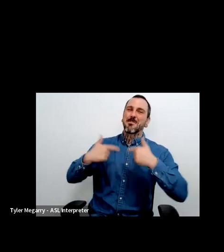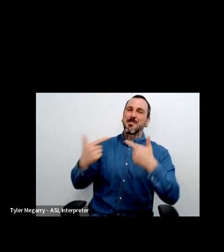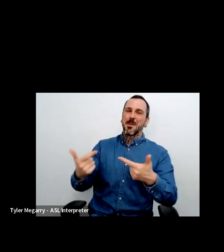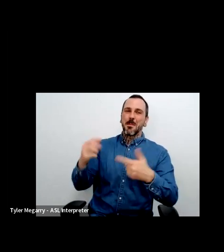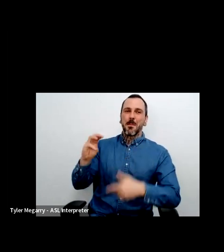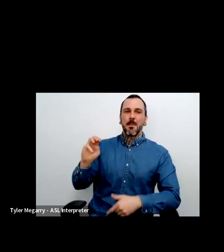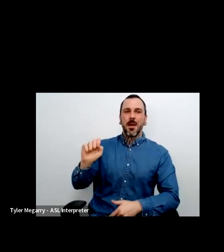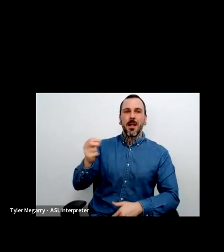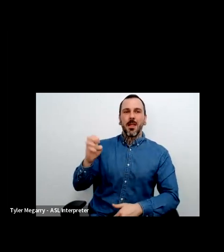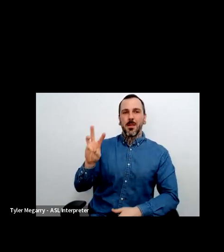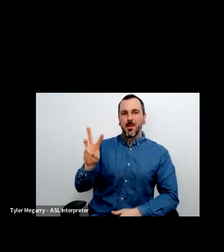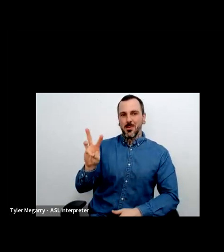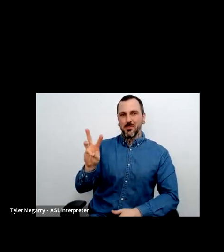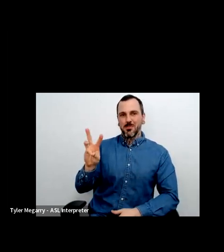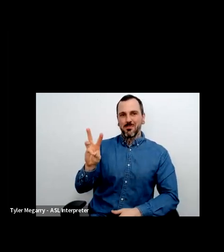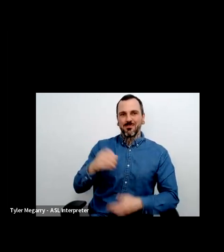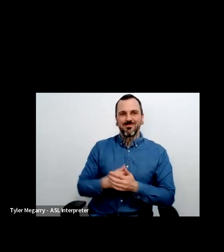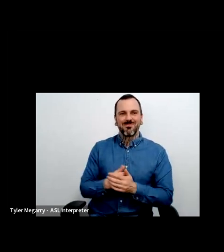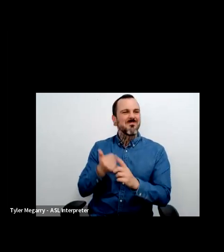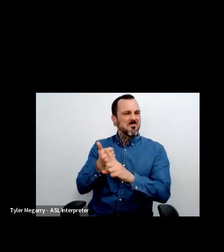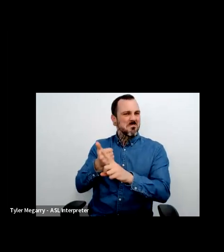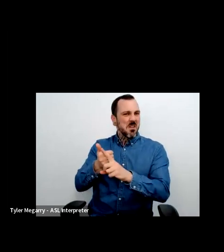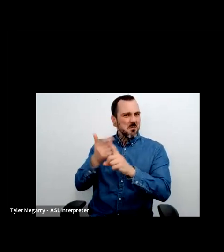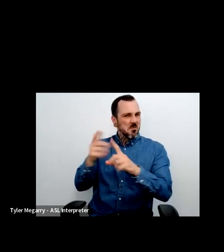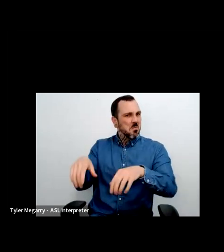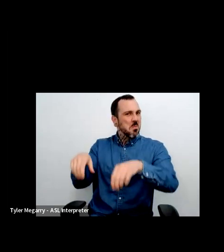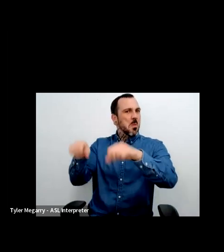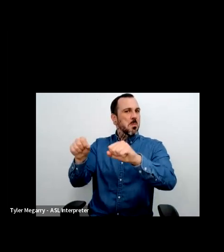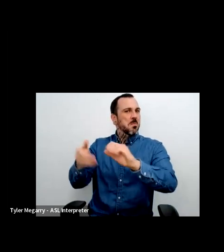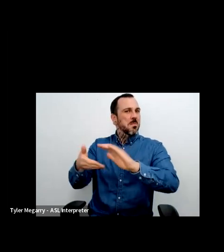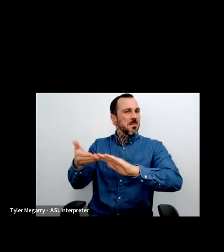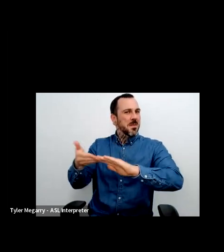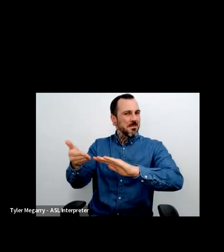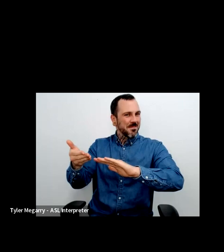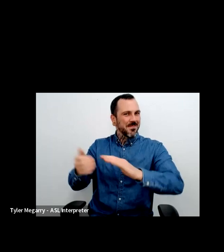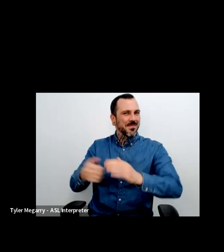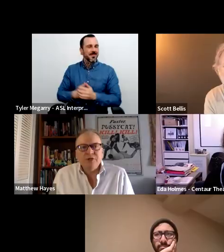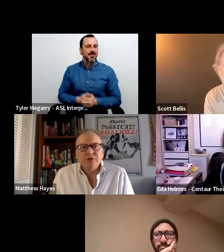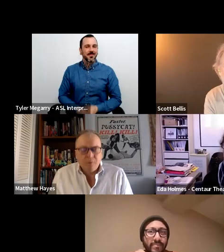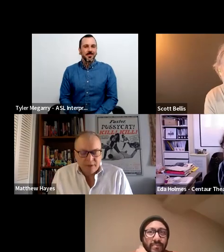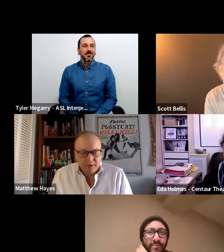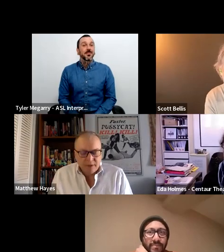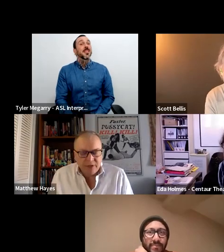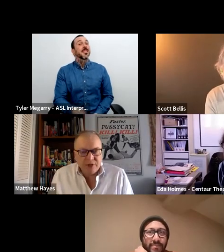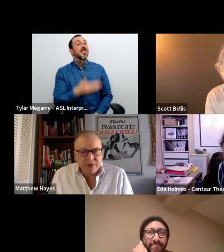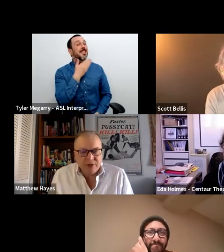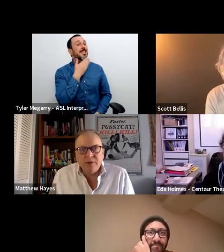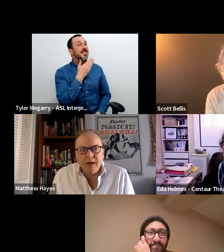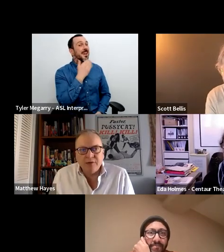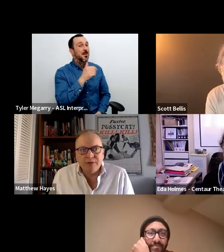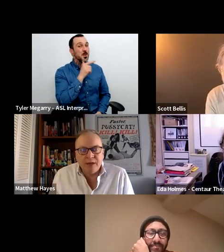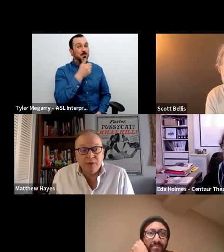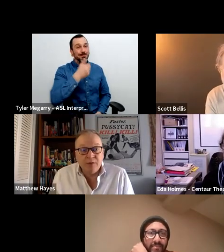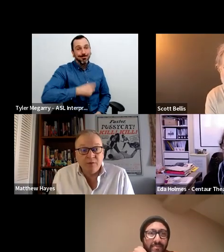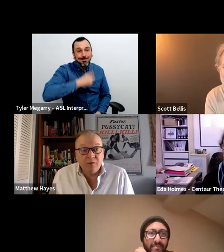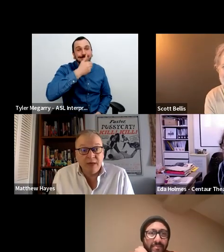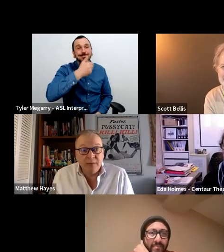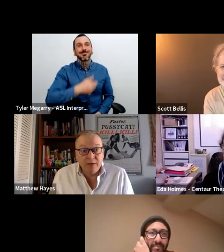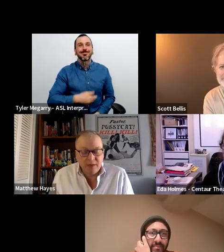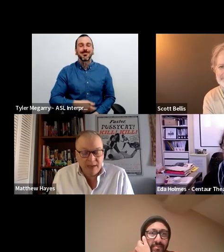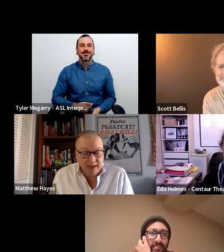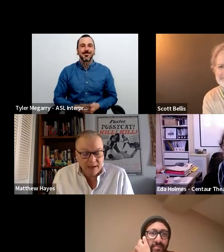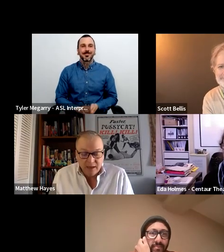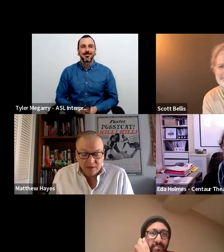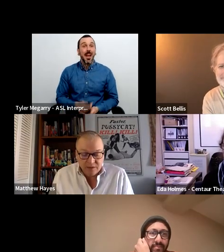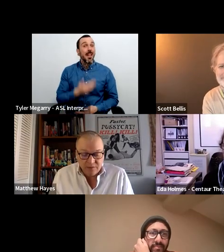Matthew, and I'm looking forward to this conversation. Take it away, Matthew. Thanks very much for the introduction and for the invitation, and to Actors Equity for